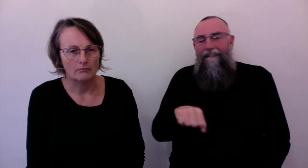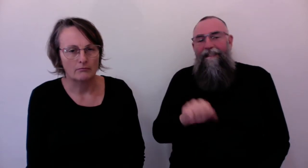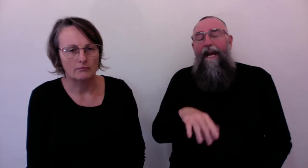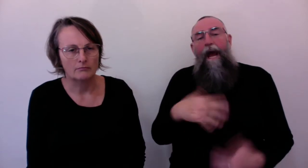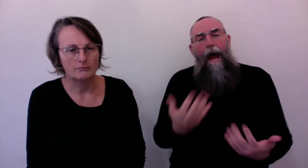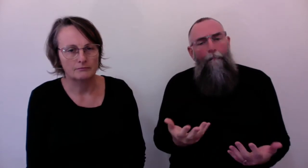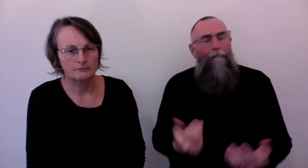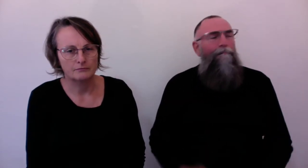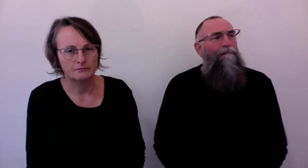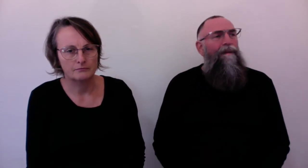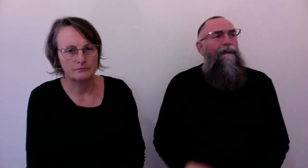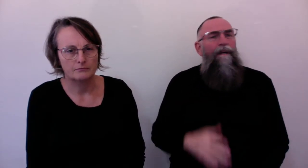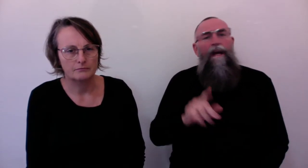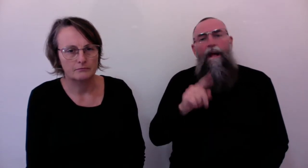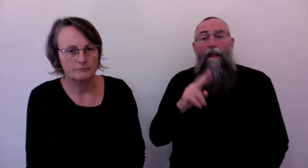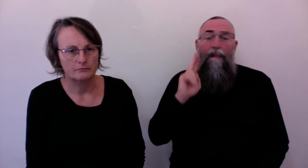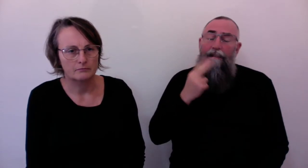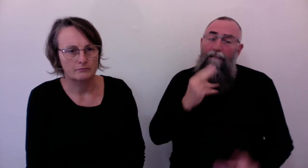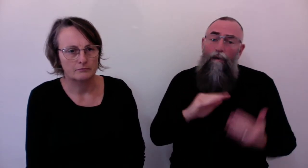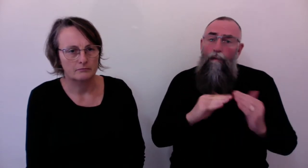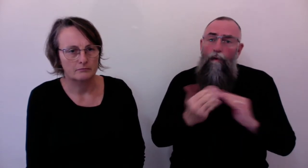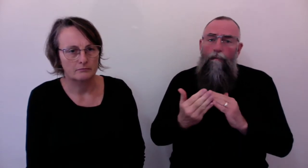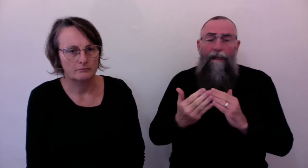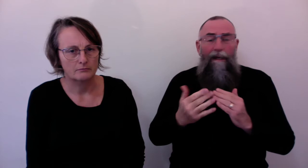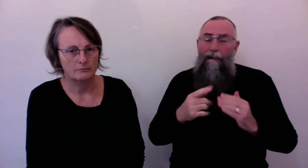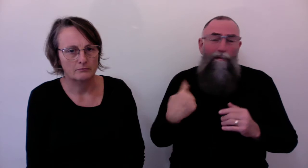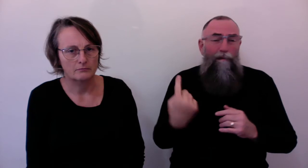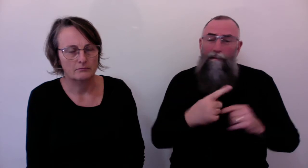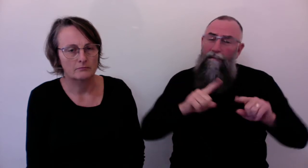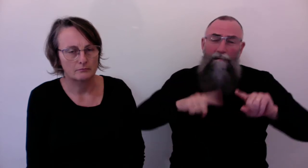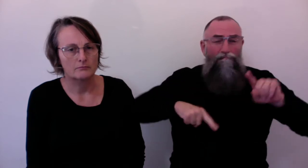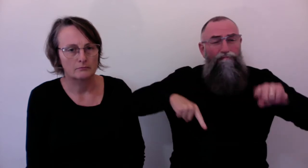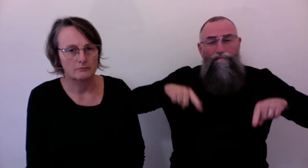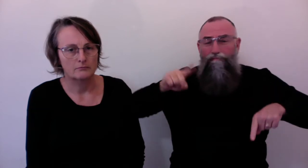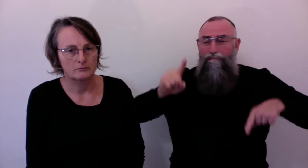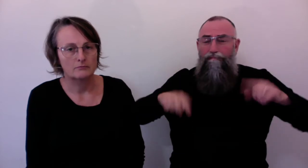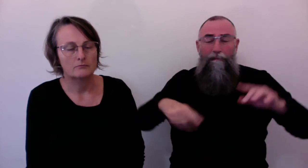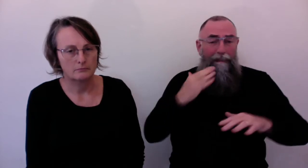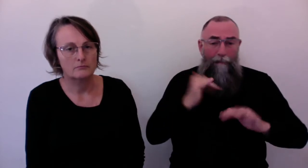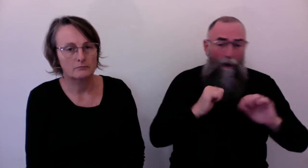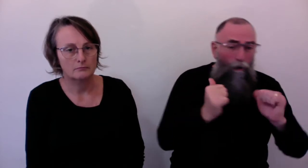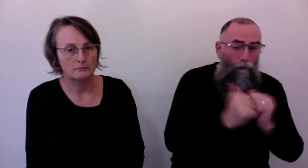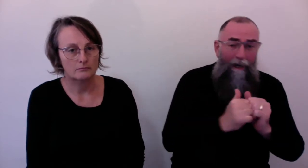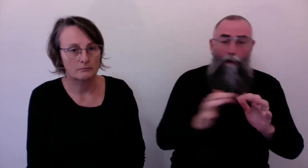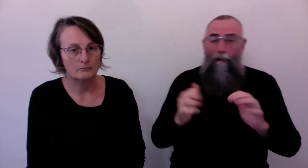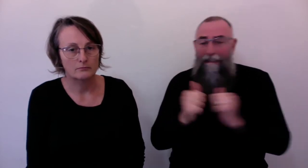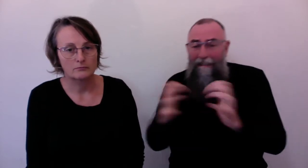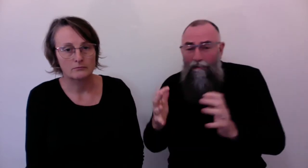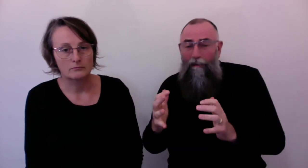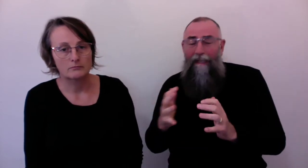Look, yeah, everyone in deaf community is different if they agree with it or not. But